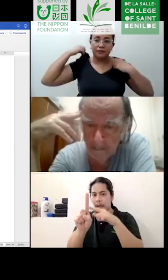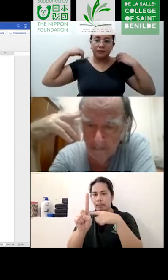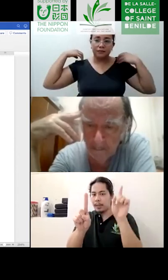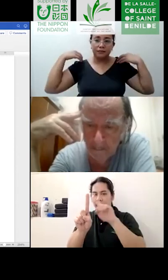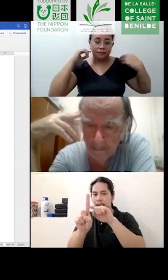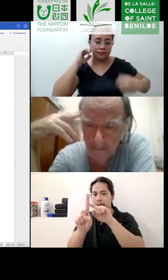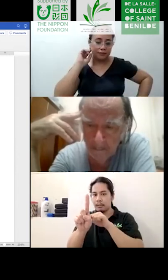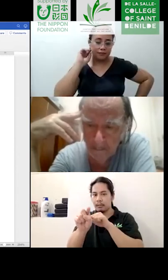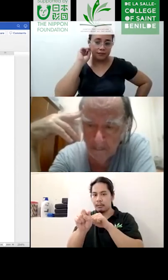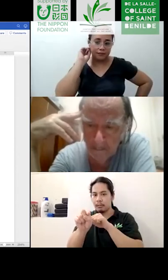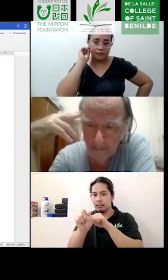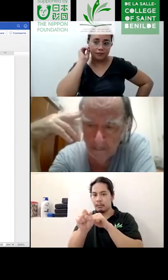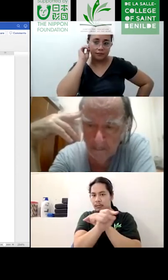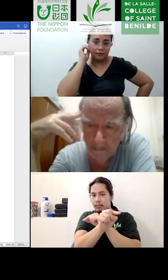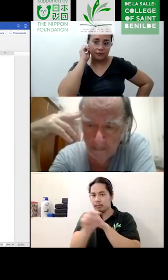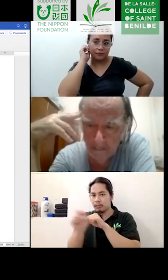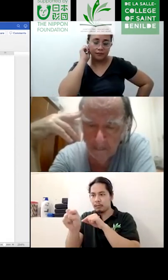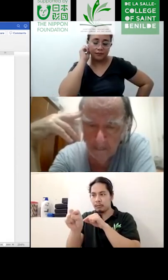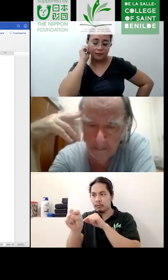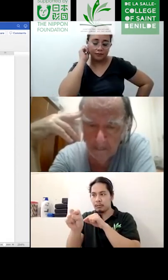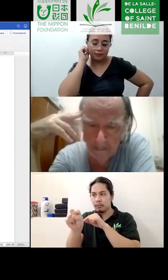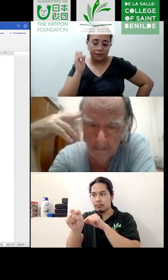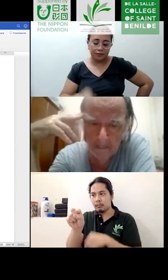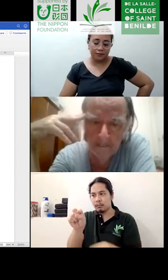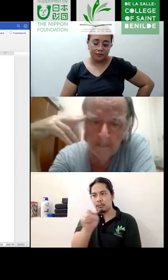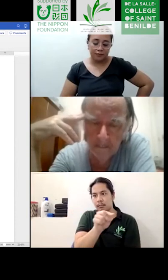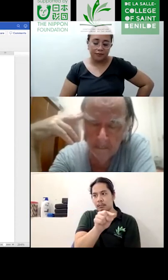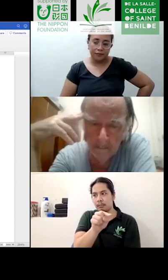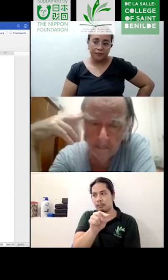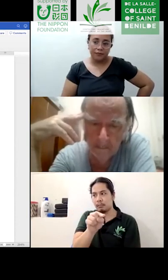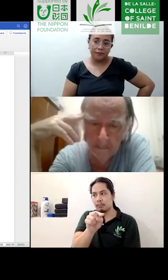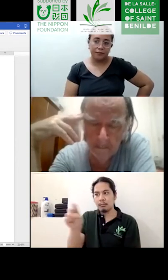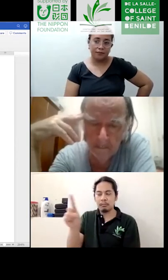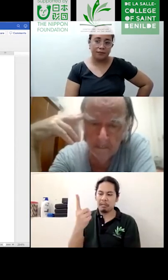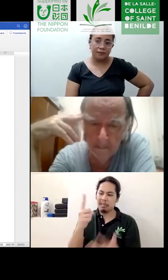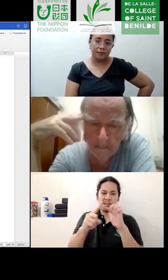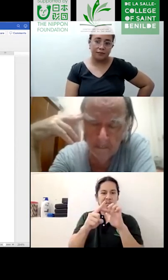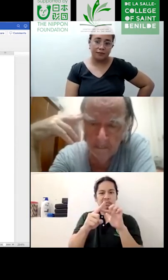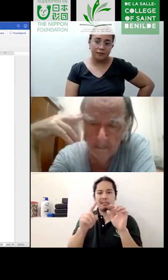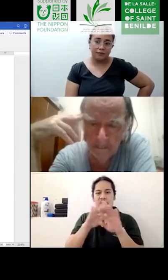change that based on the discussion about the straight finger and the bent finger.